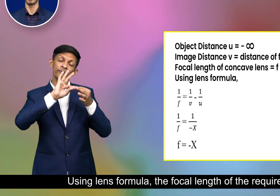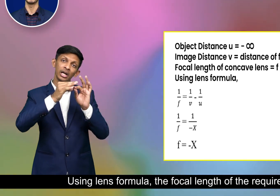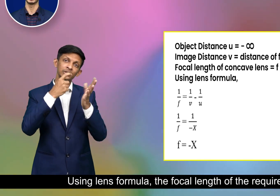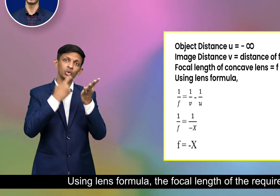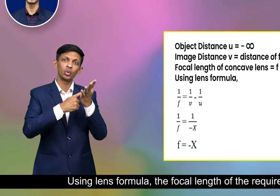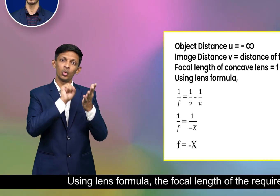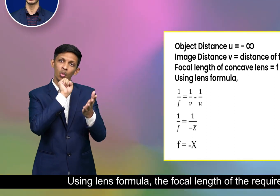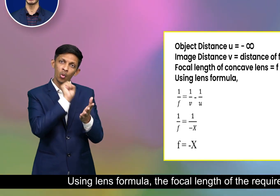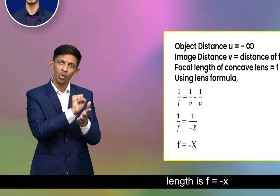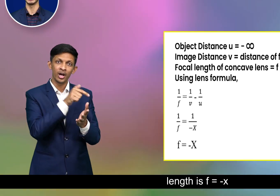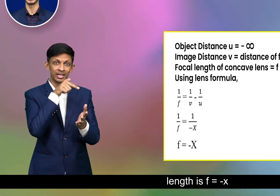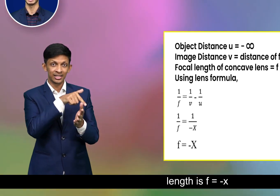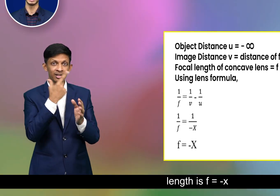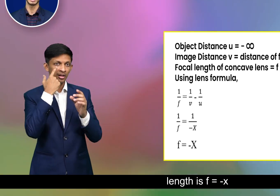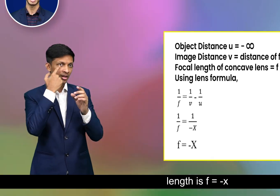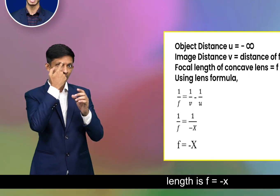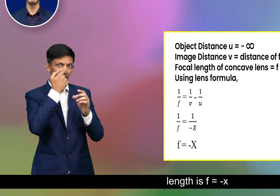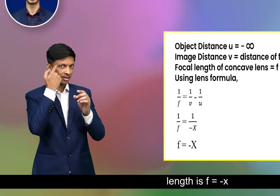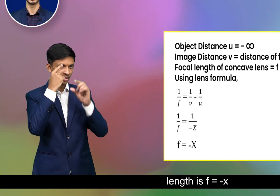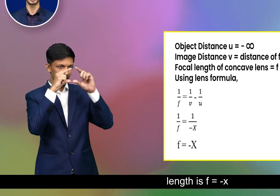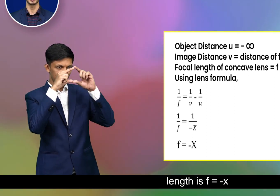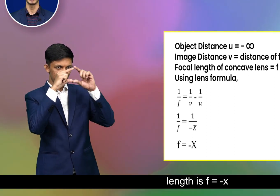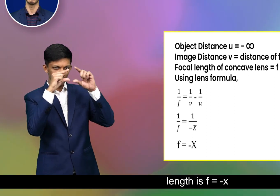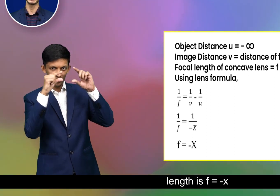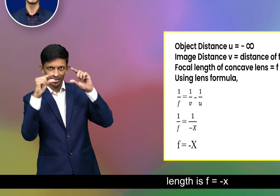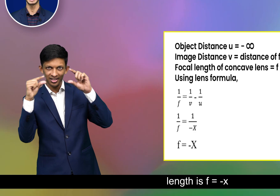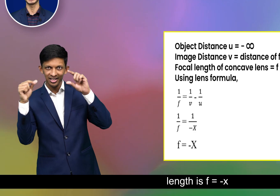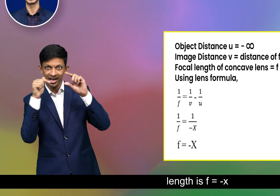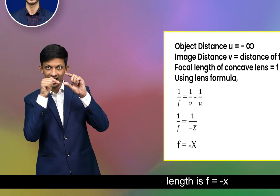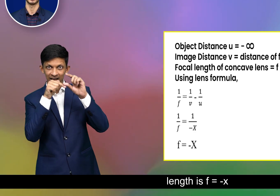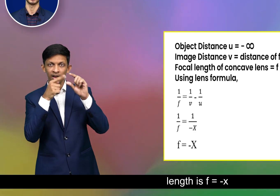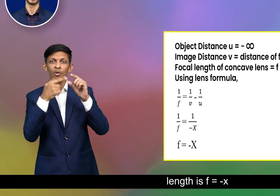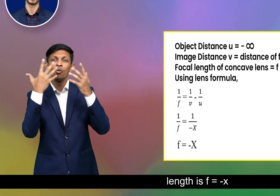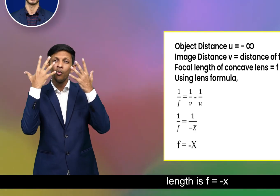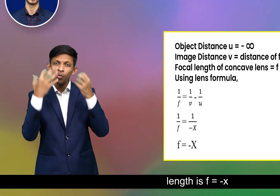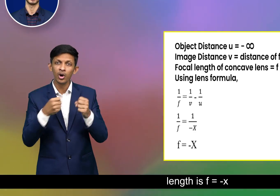length of the required concave lens is f is equals to minus x.